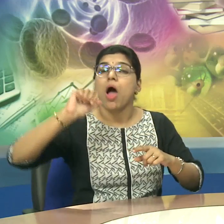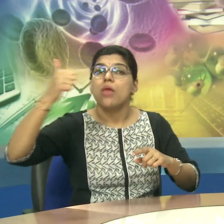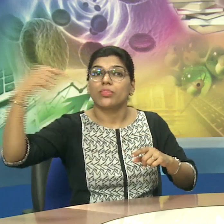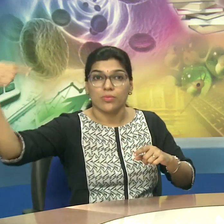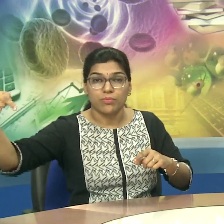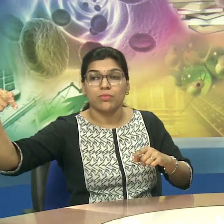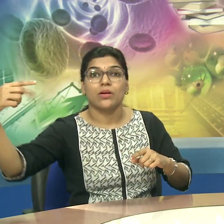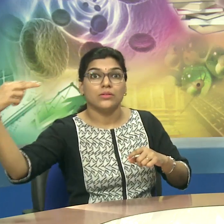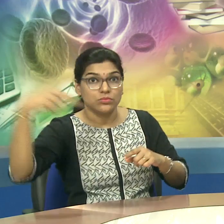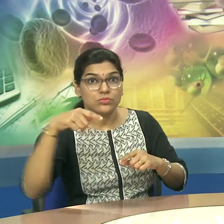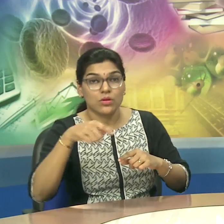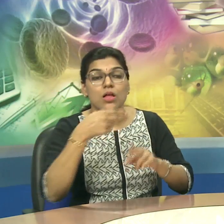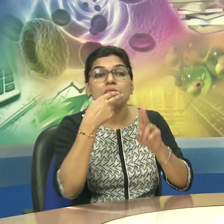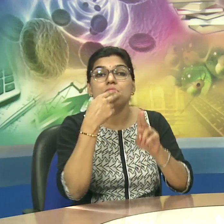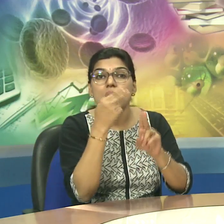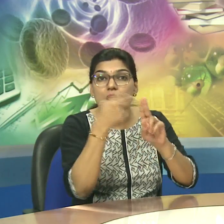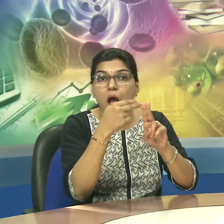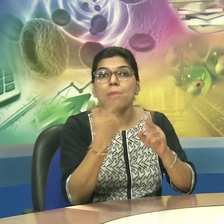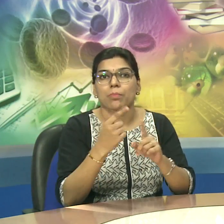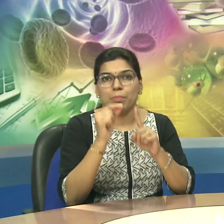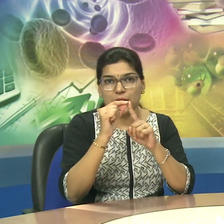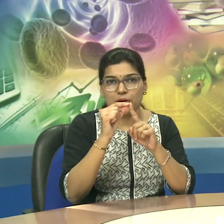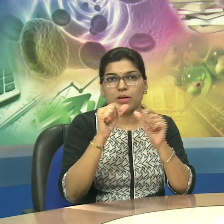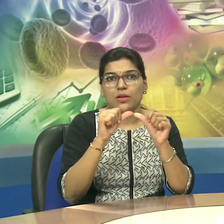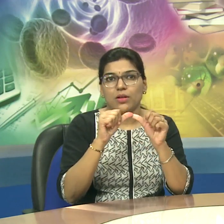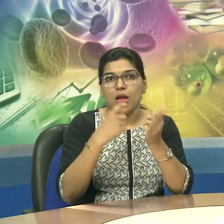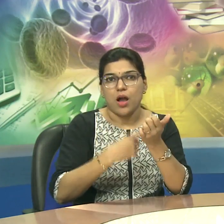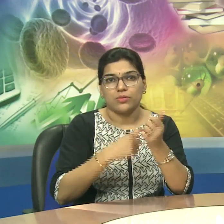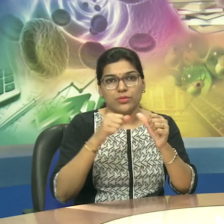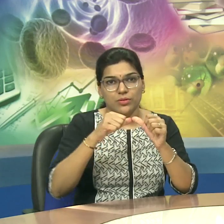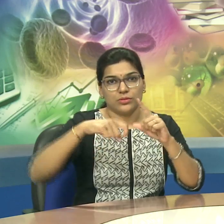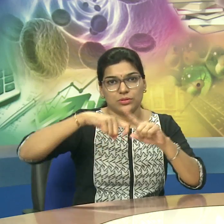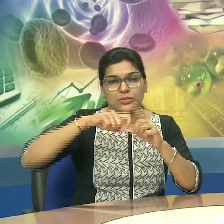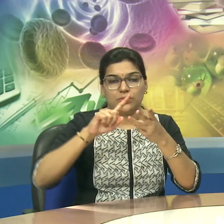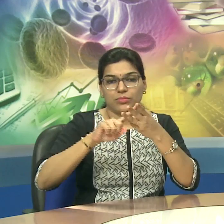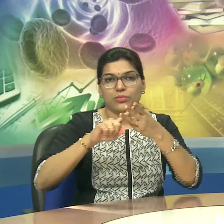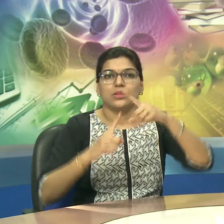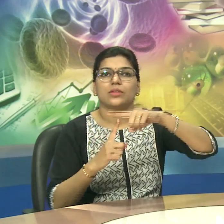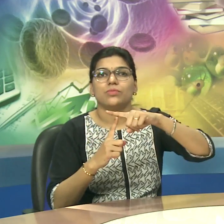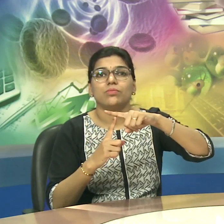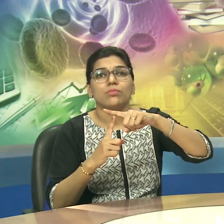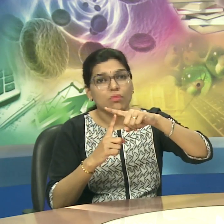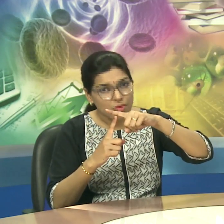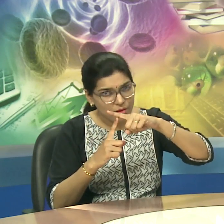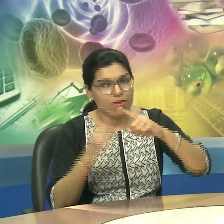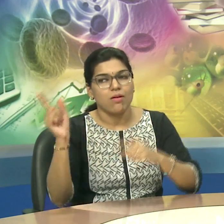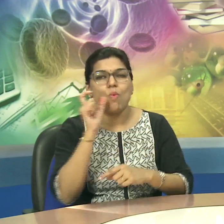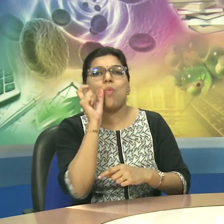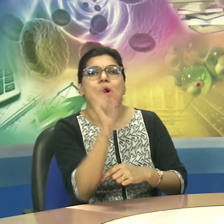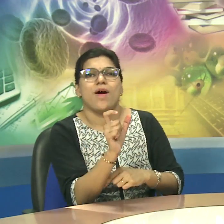as pet. Some birds are called as parakeet